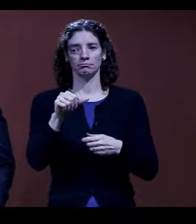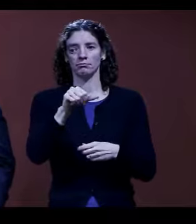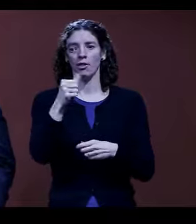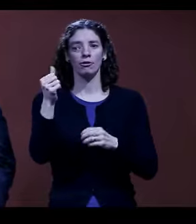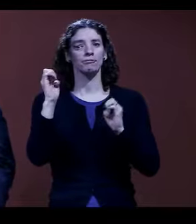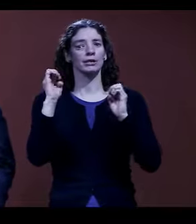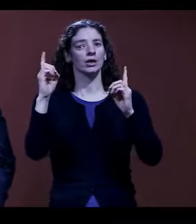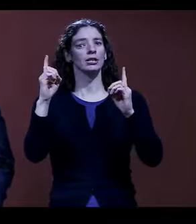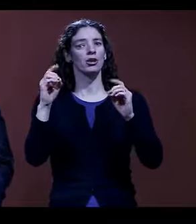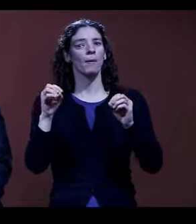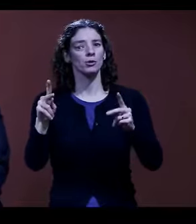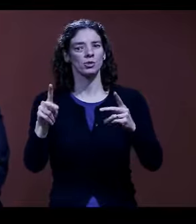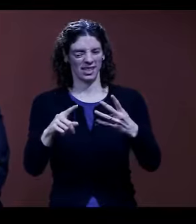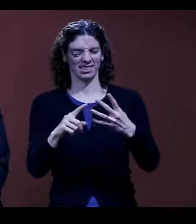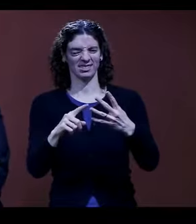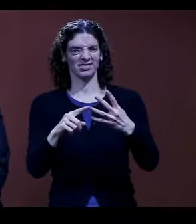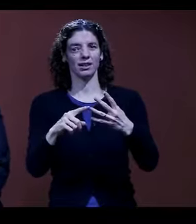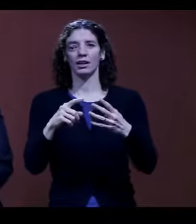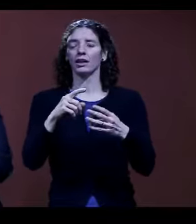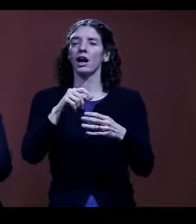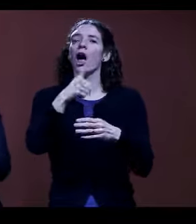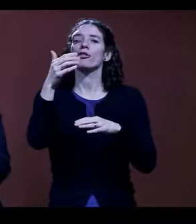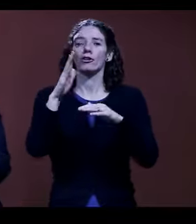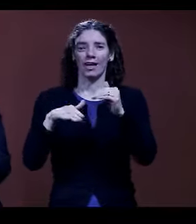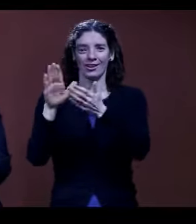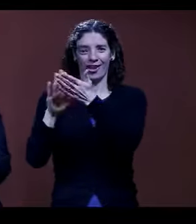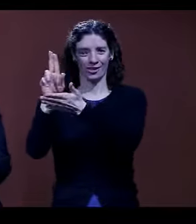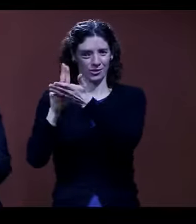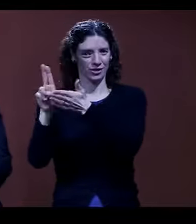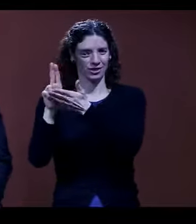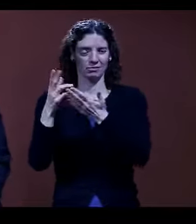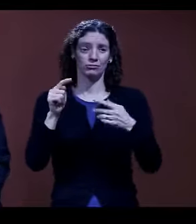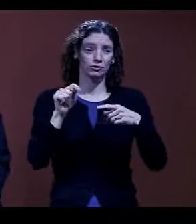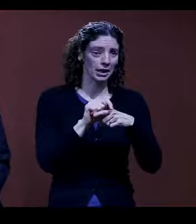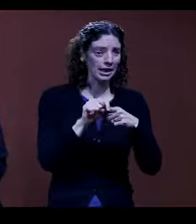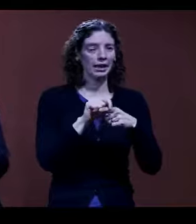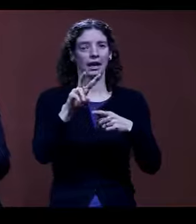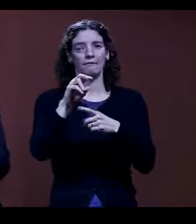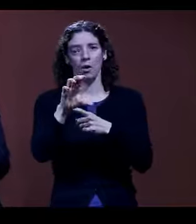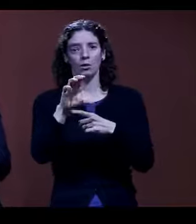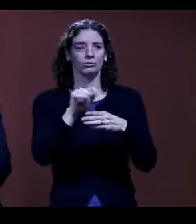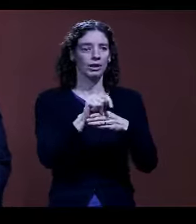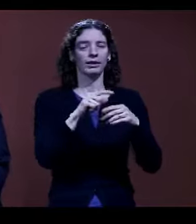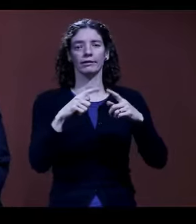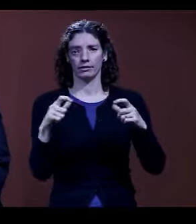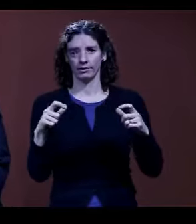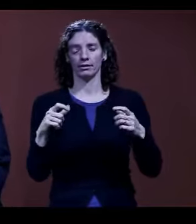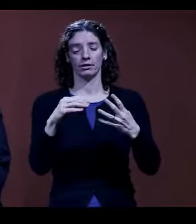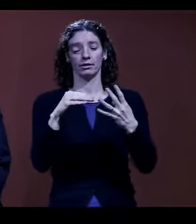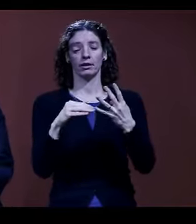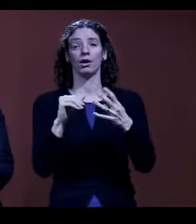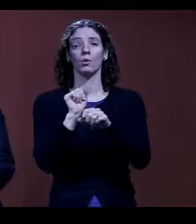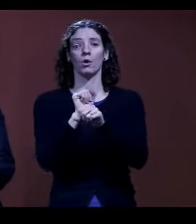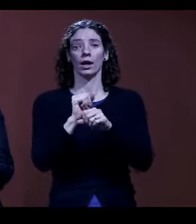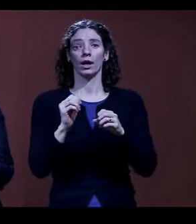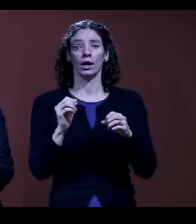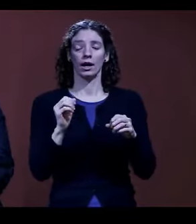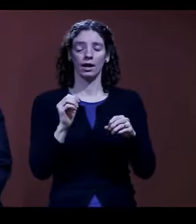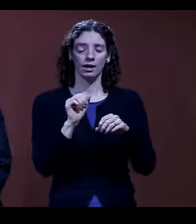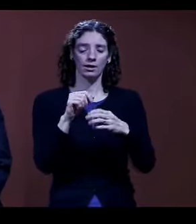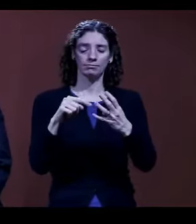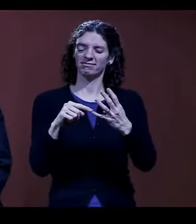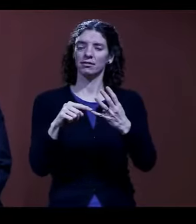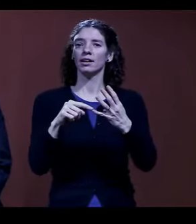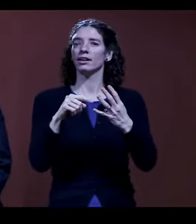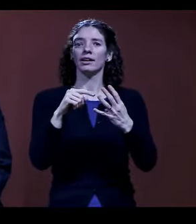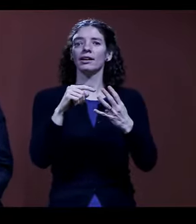education opportunities besides higher education, and other employment is the other work opportunities. The key piece there is you have to